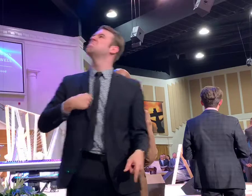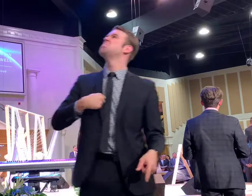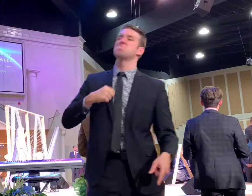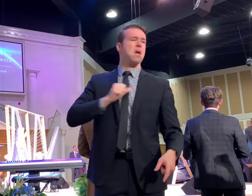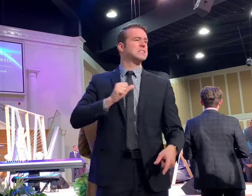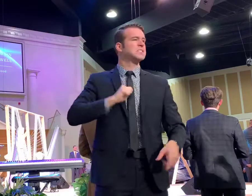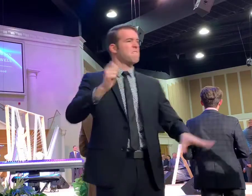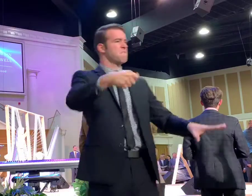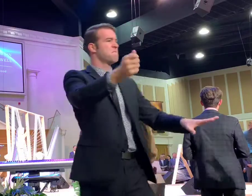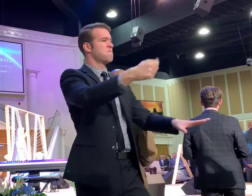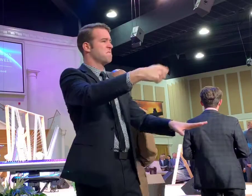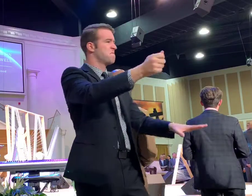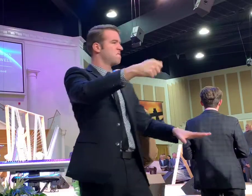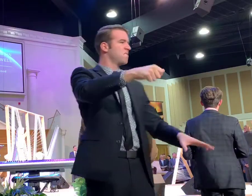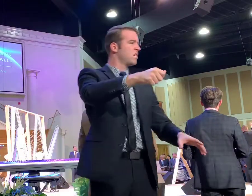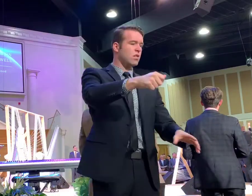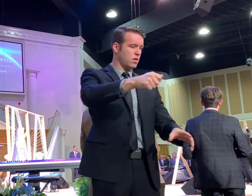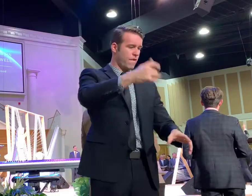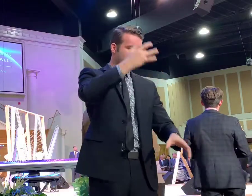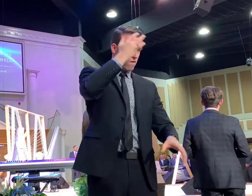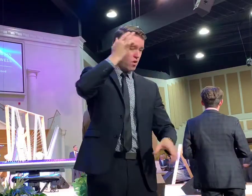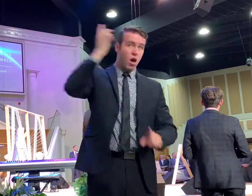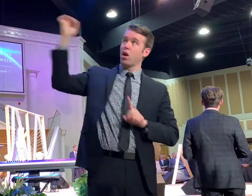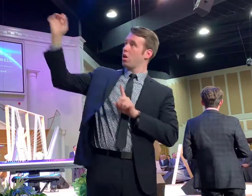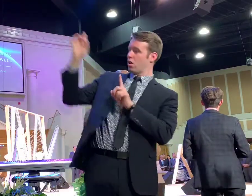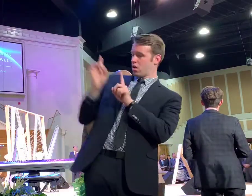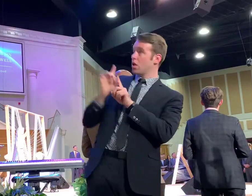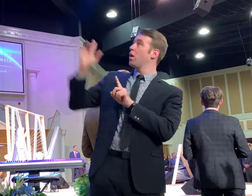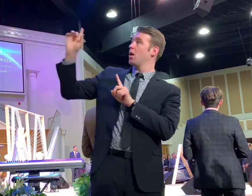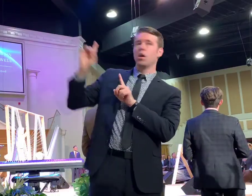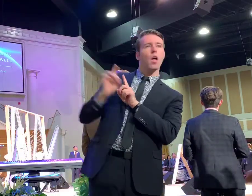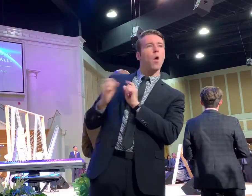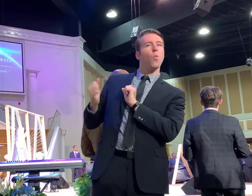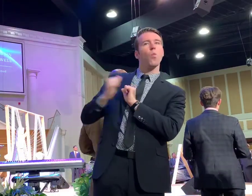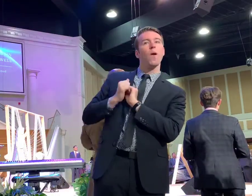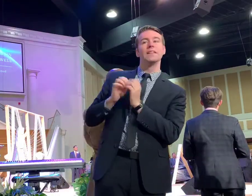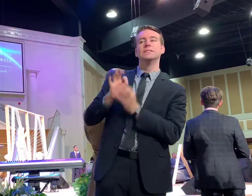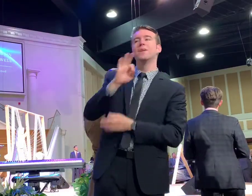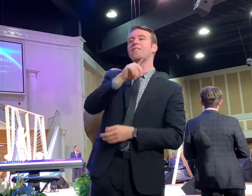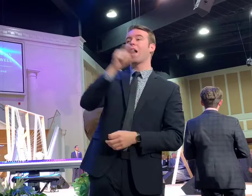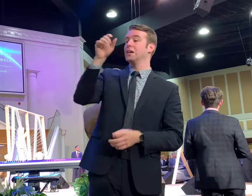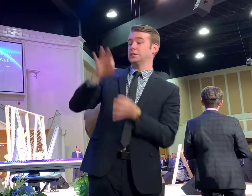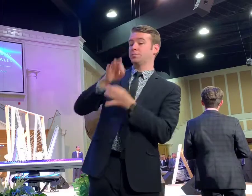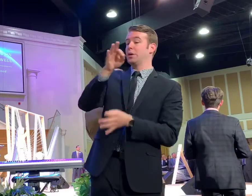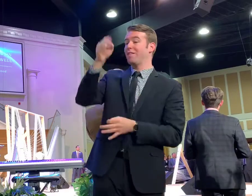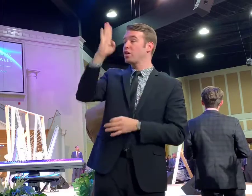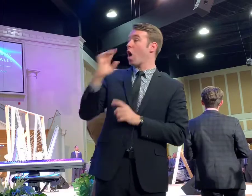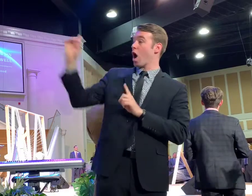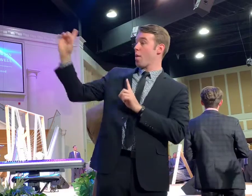by yourself. But it only happened, Samson, when the Spirit of God moved.